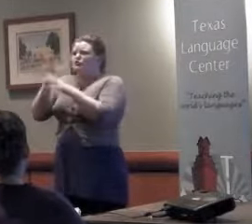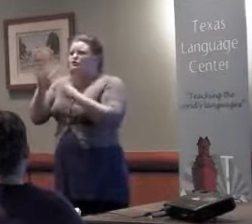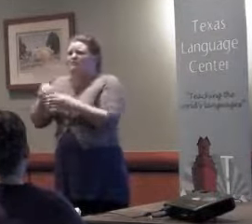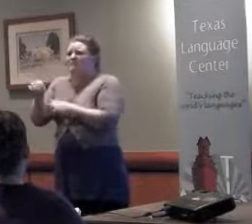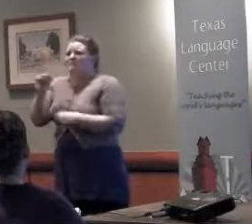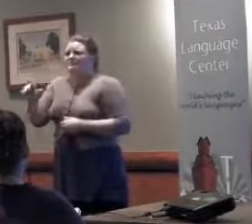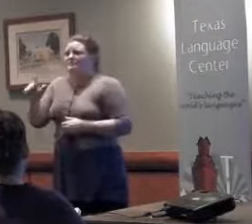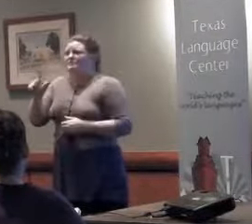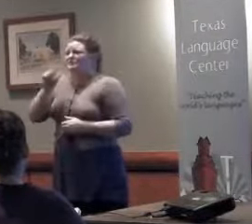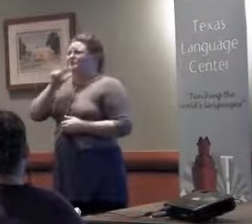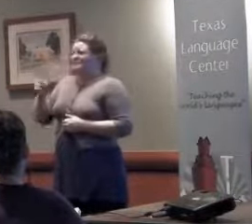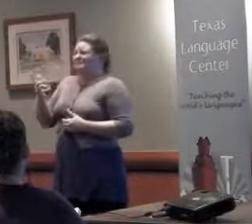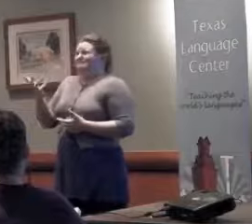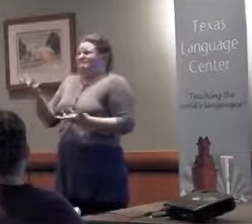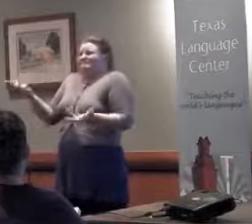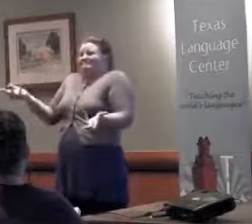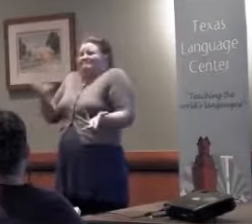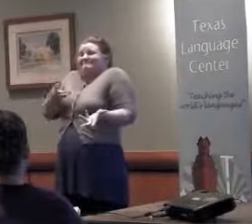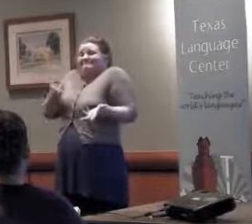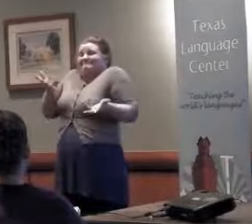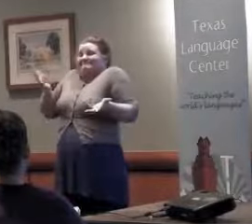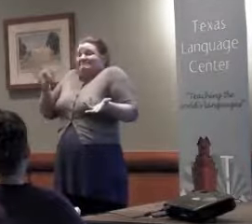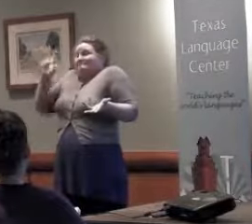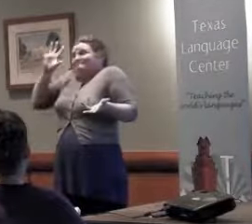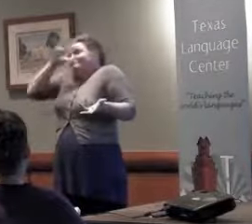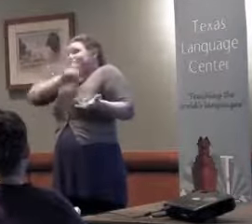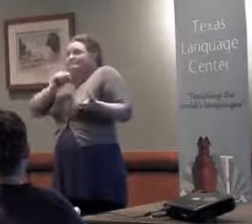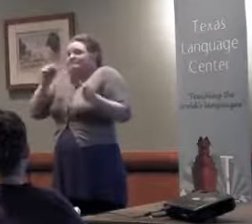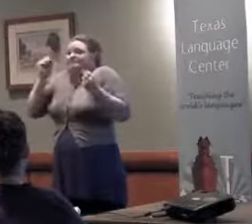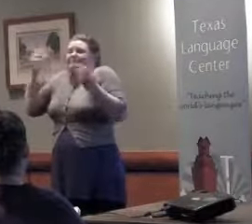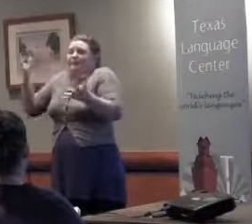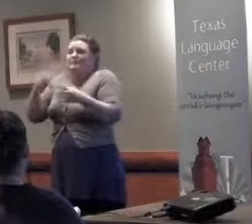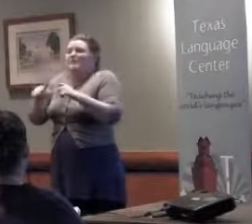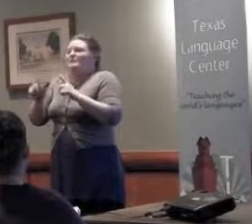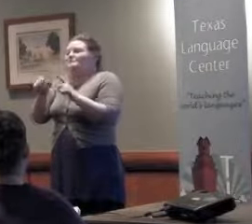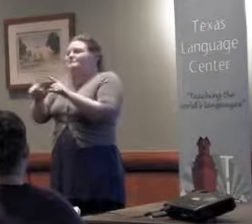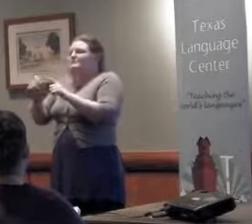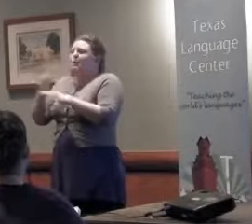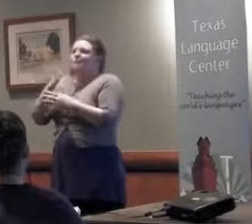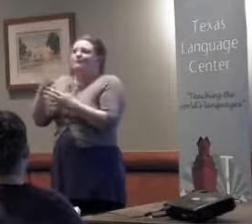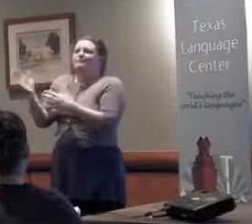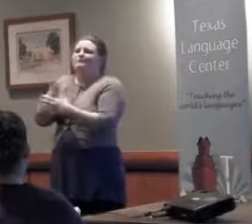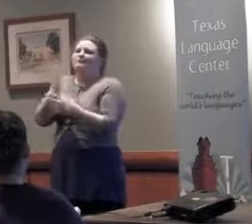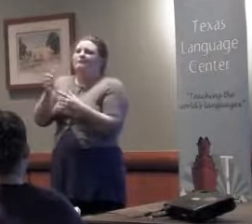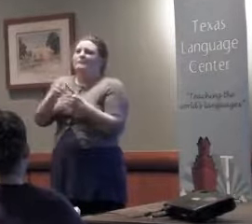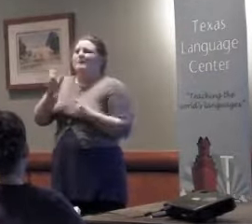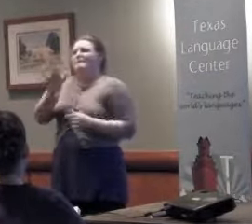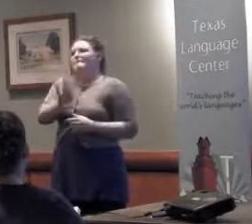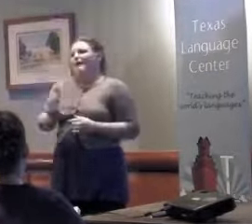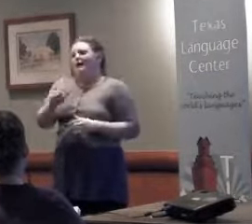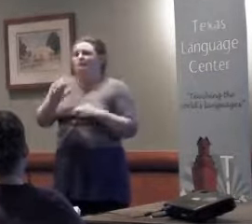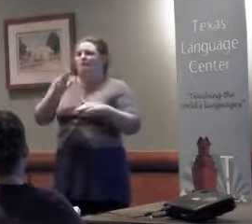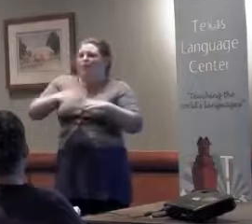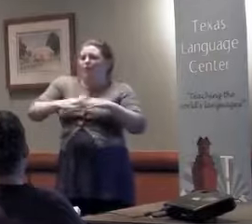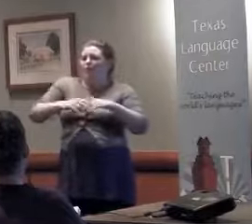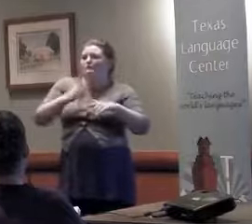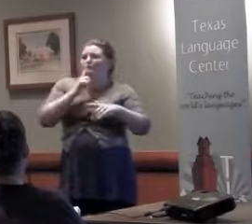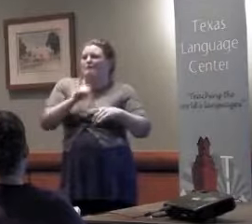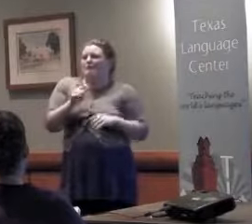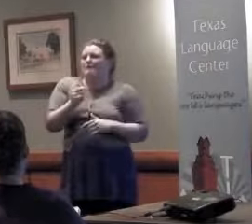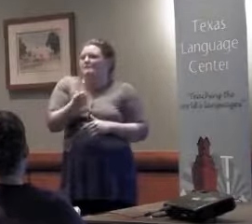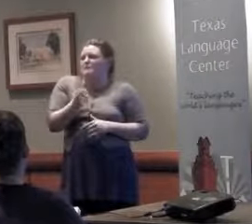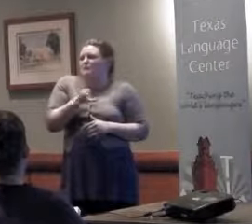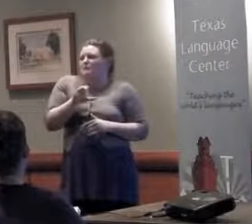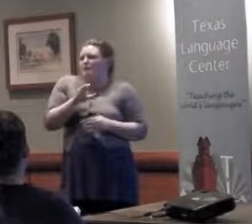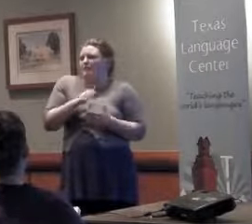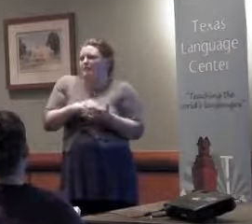it's really kind of anyone's guess, although there have been estimates in the literature anywhere from about the lower bounds at a couple 100,000